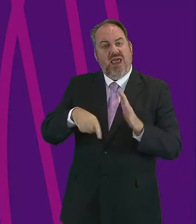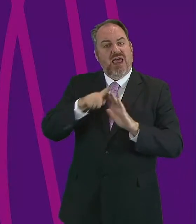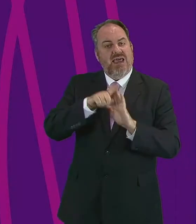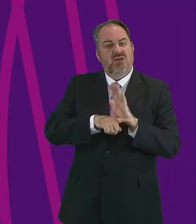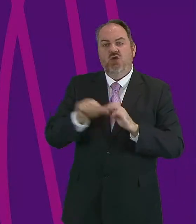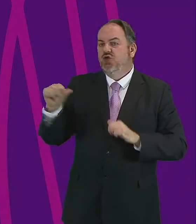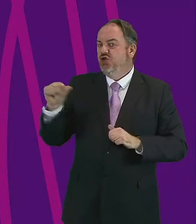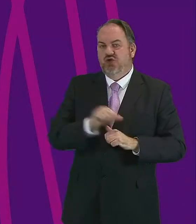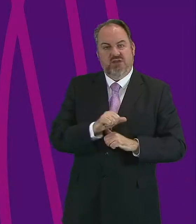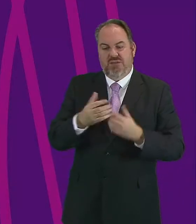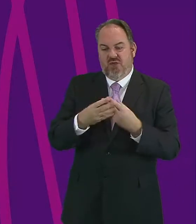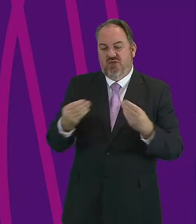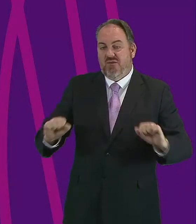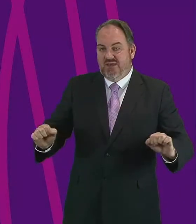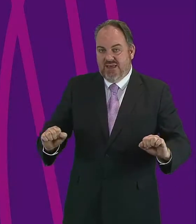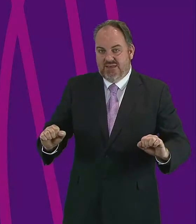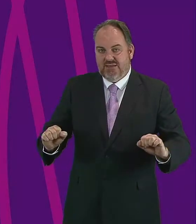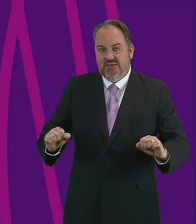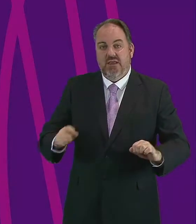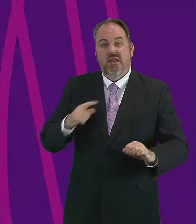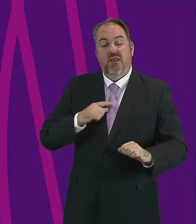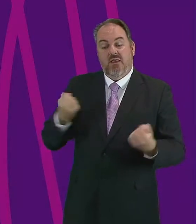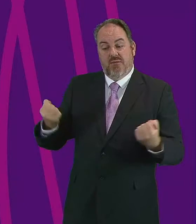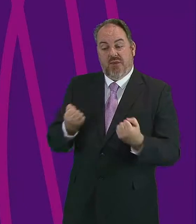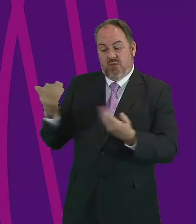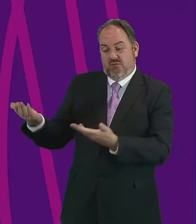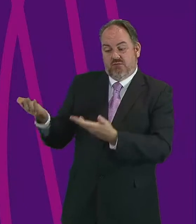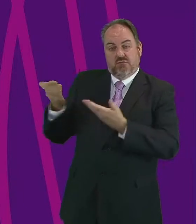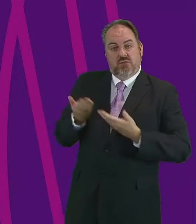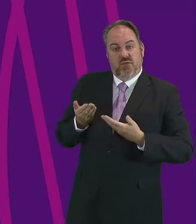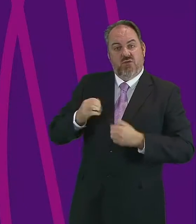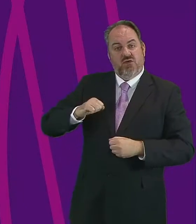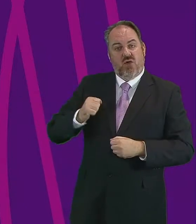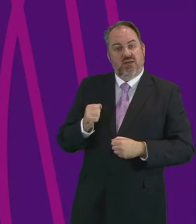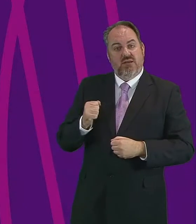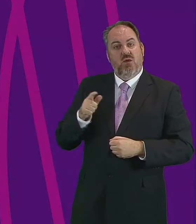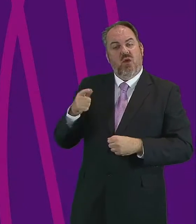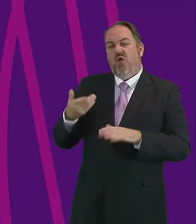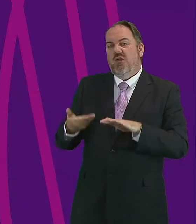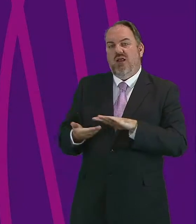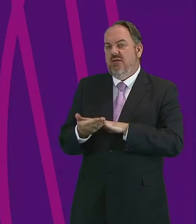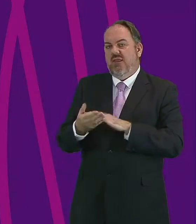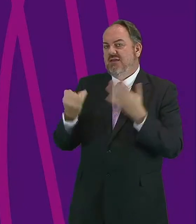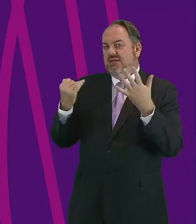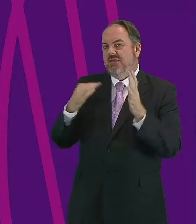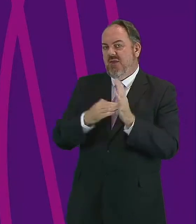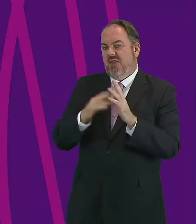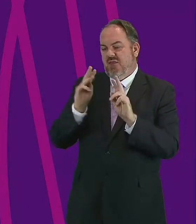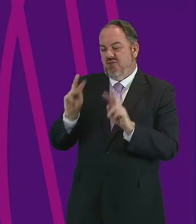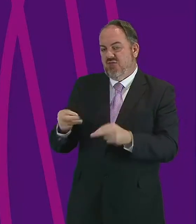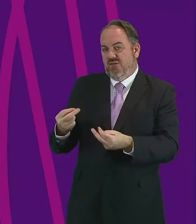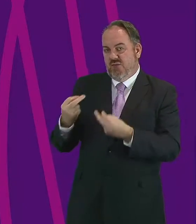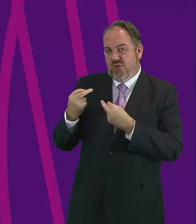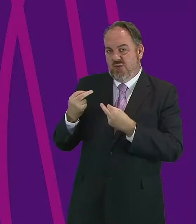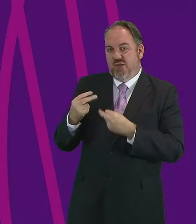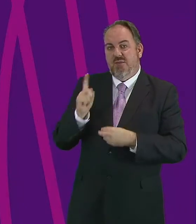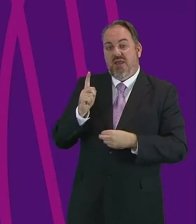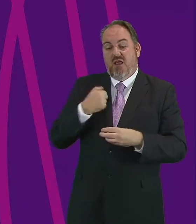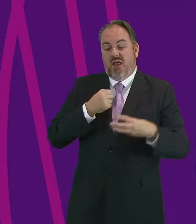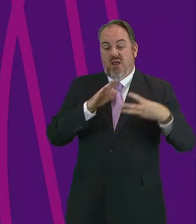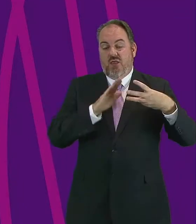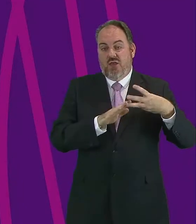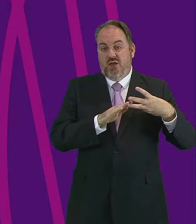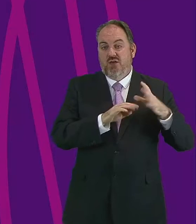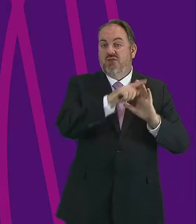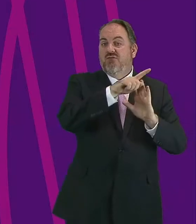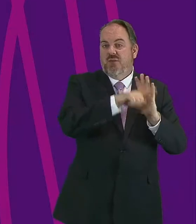approved. The devolved provisions in the UK Act were not in scope of that 6 months review, but the Scottish Government has, in our third report,